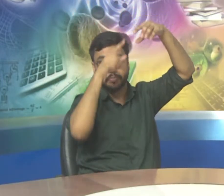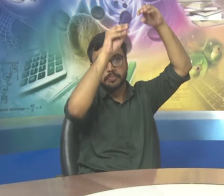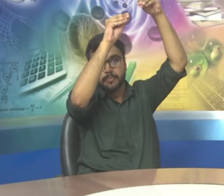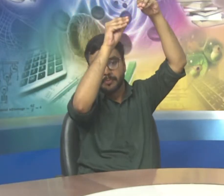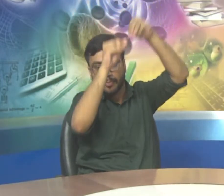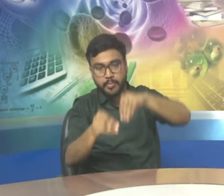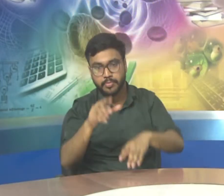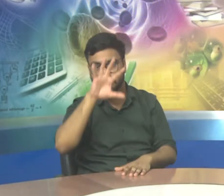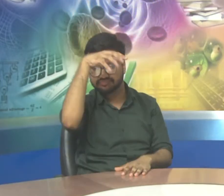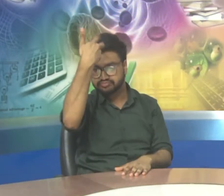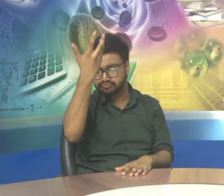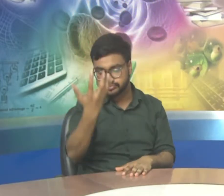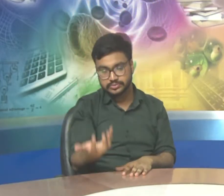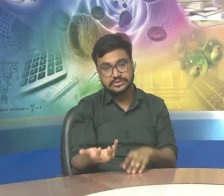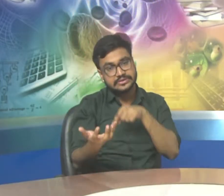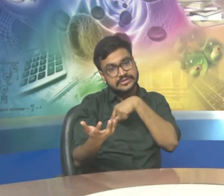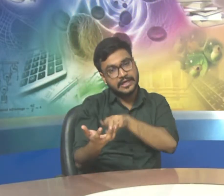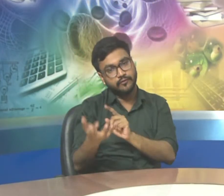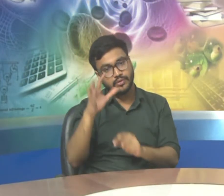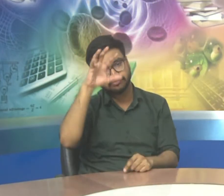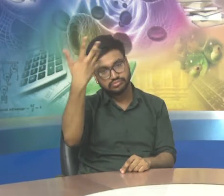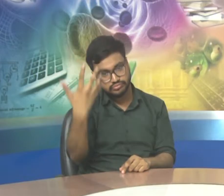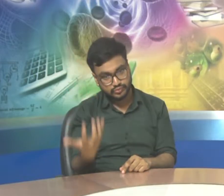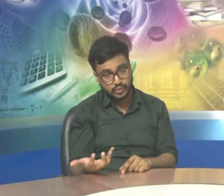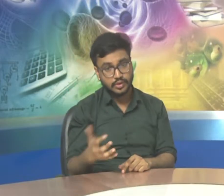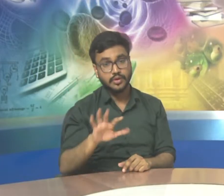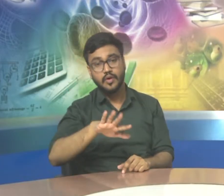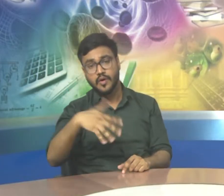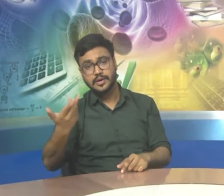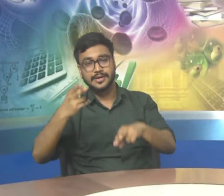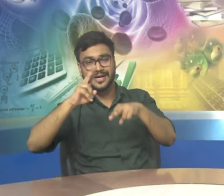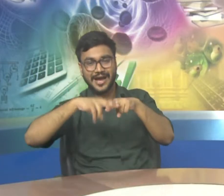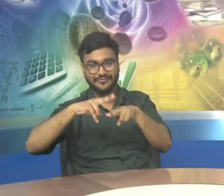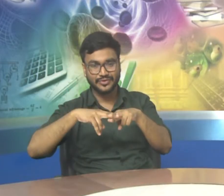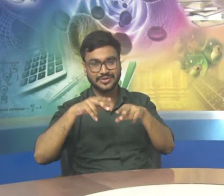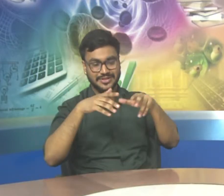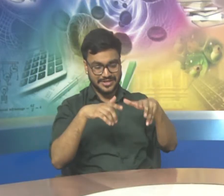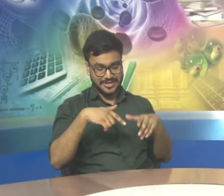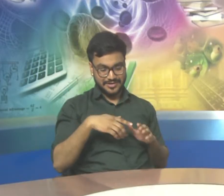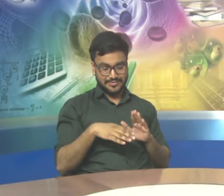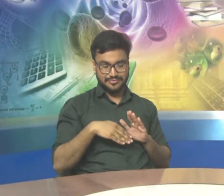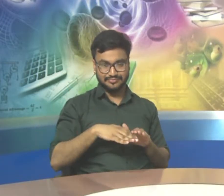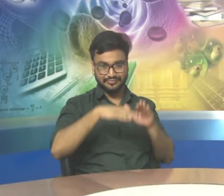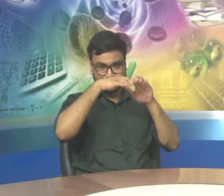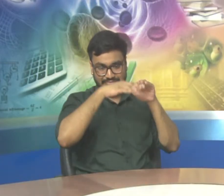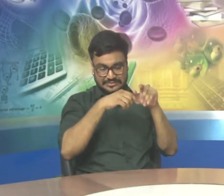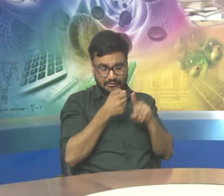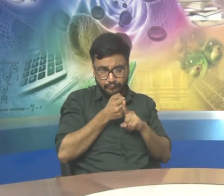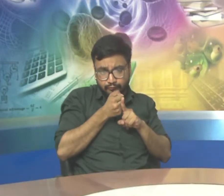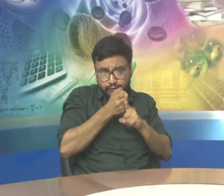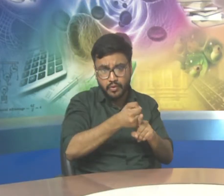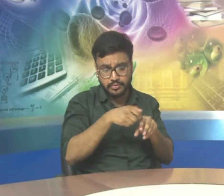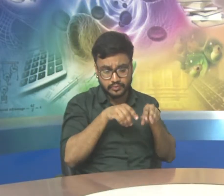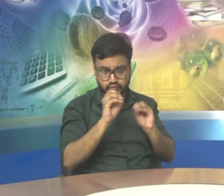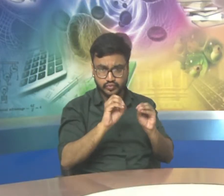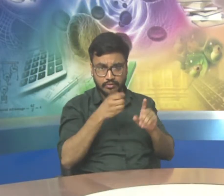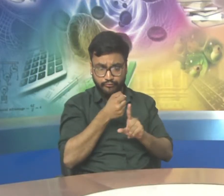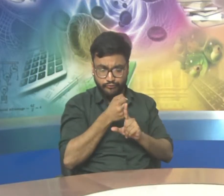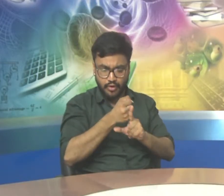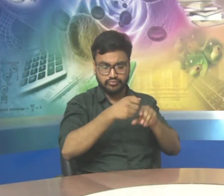Also in second line first figure, it states the gravitational force which